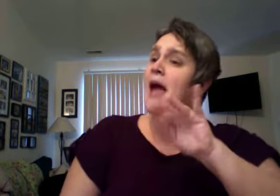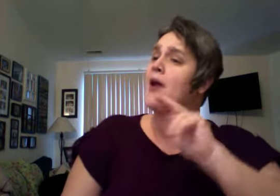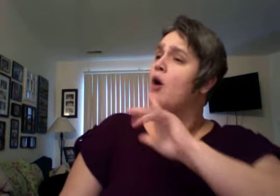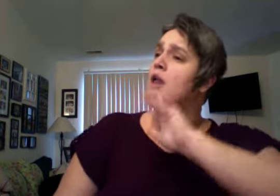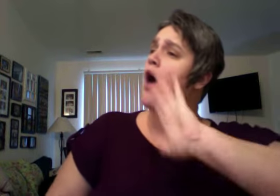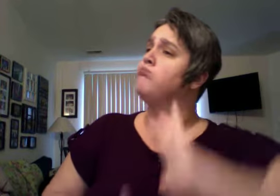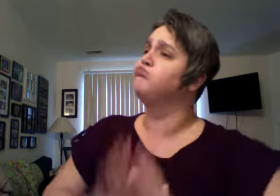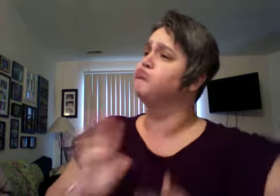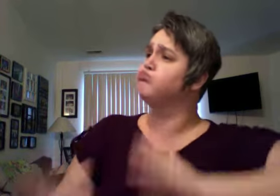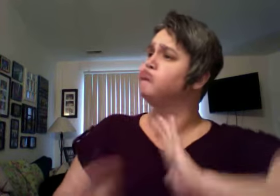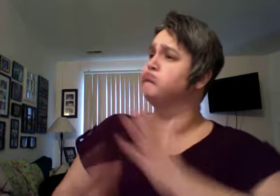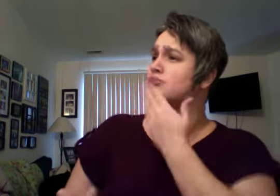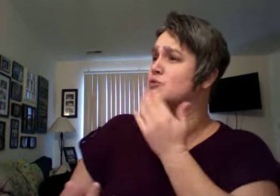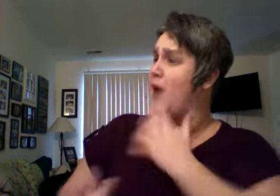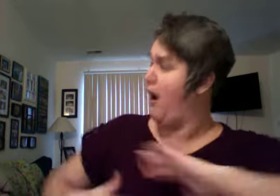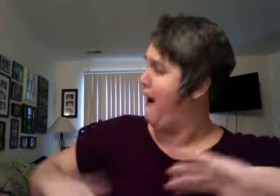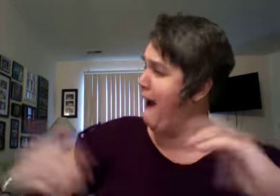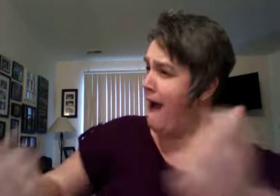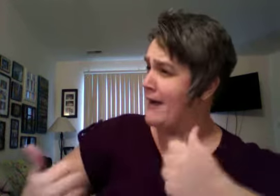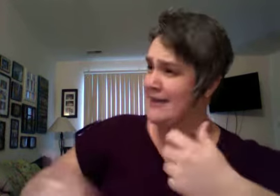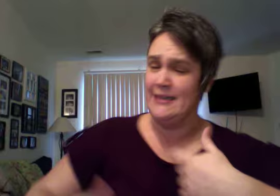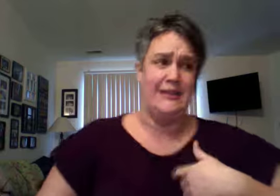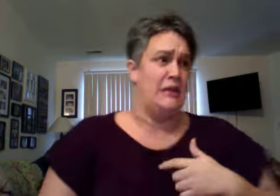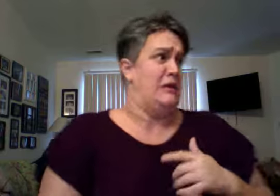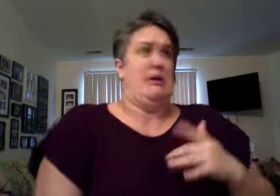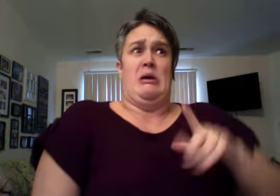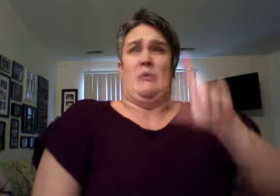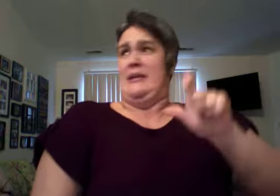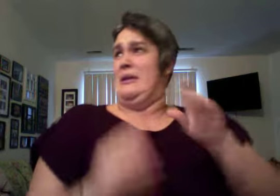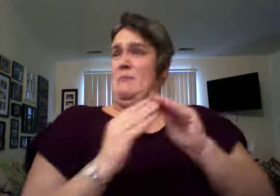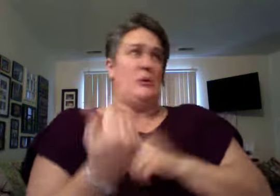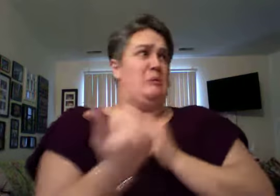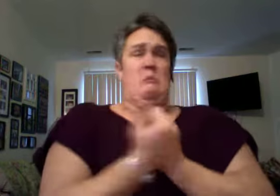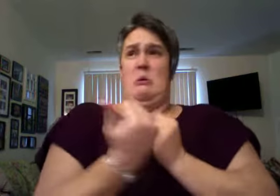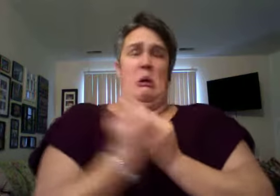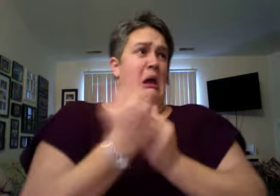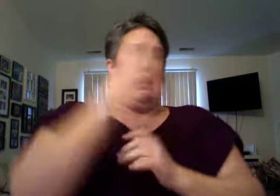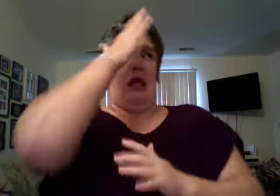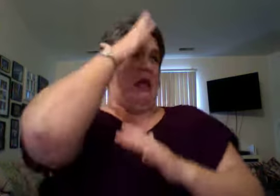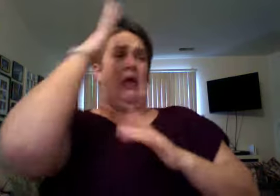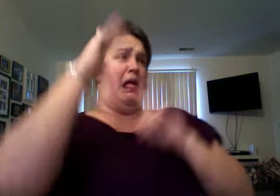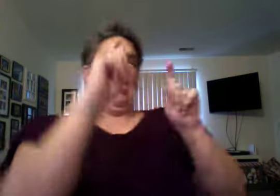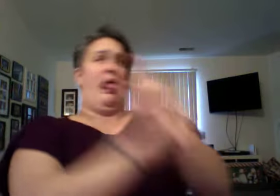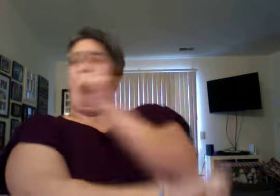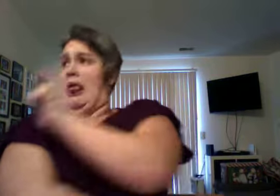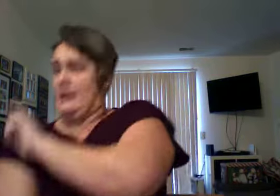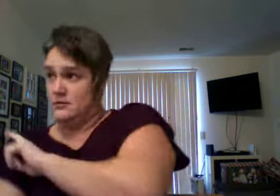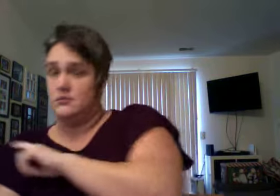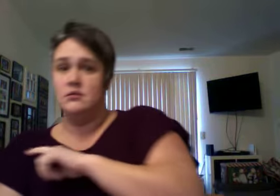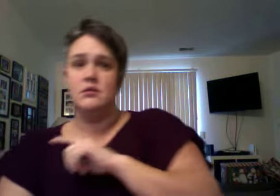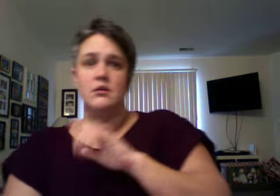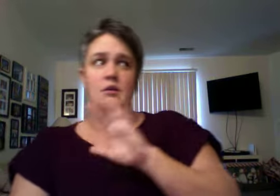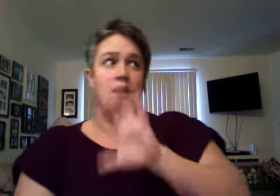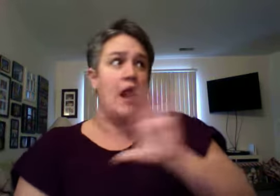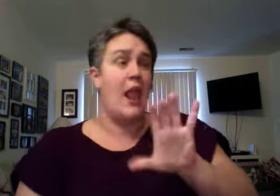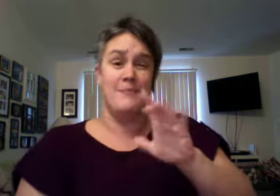hospitality. Hug? We need reinforcements! Columbus repaid their kindness by returning